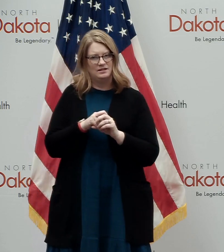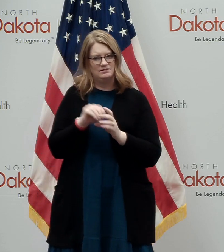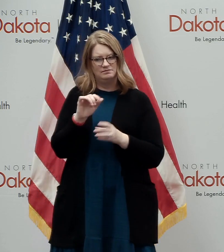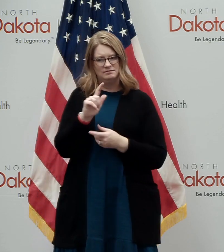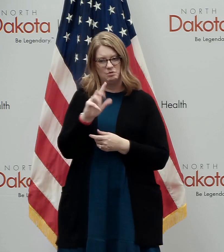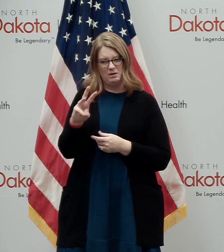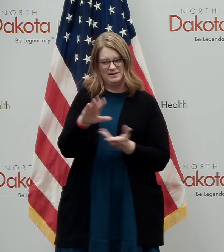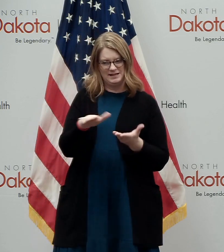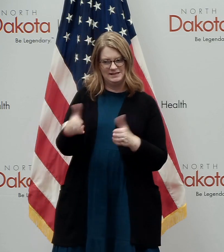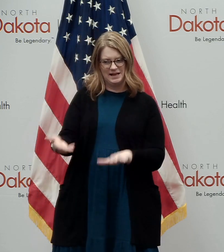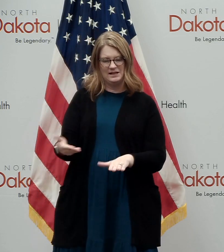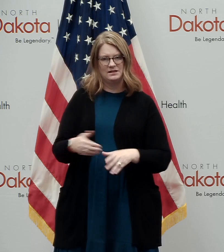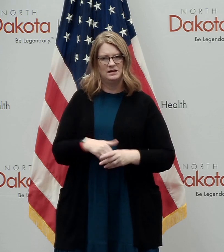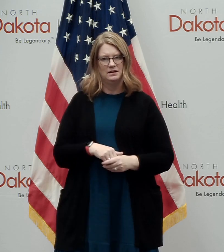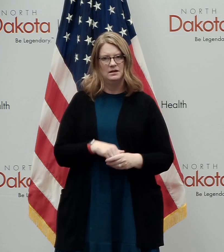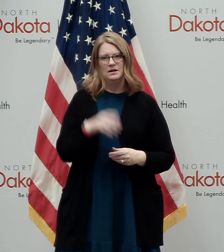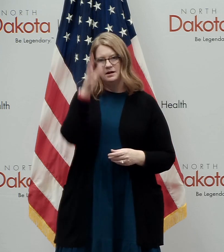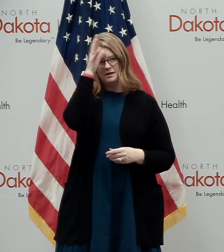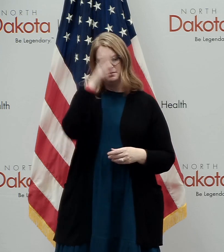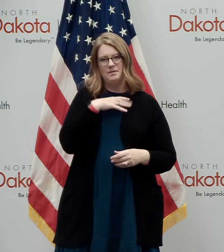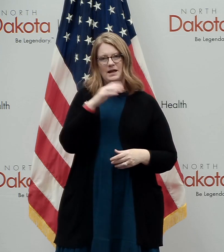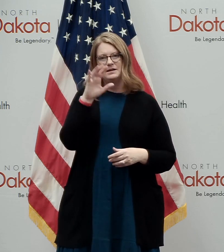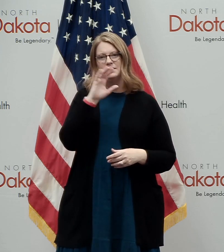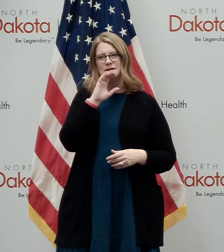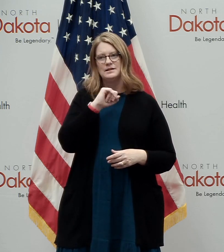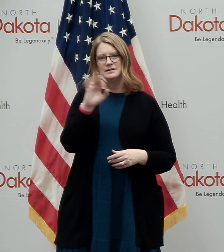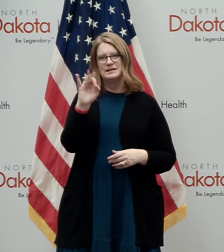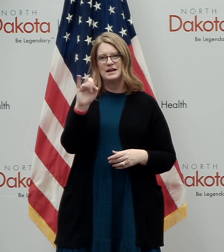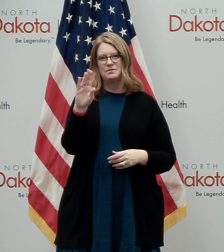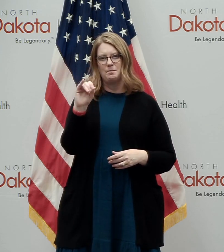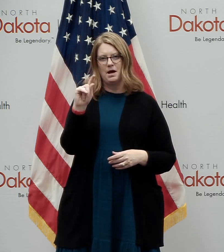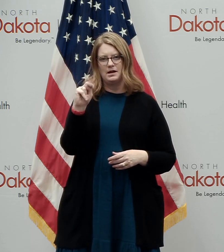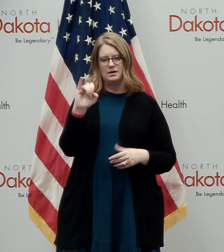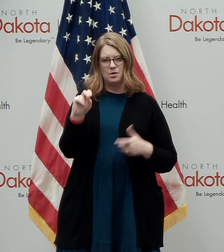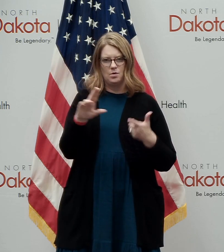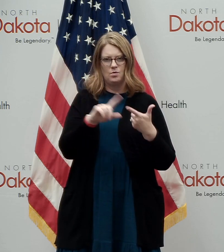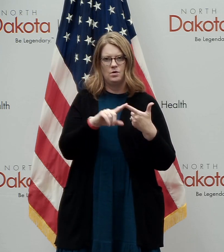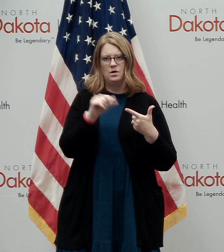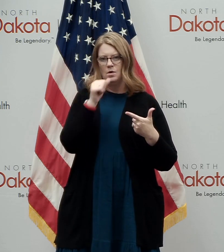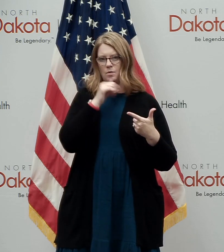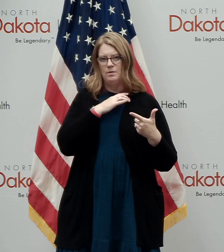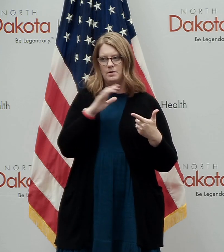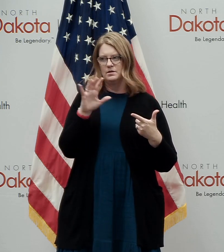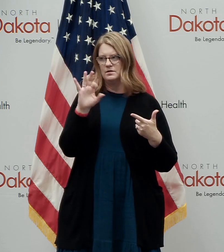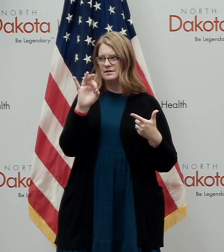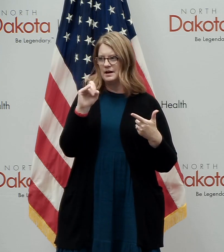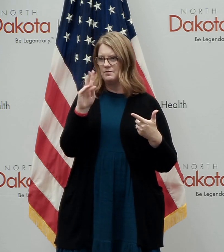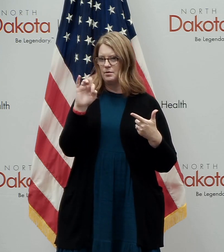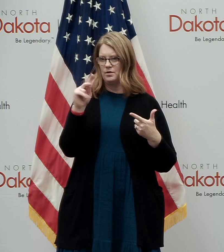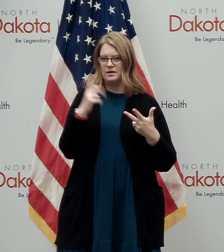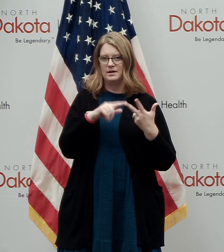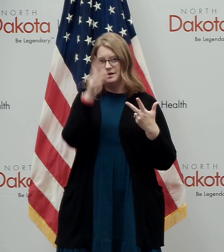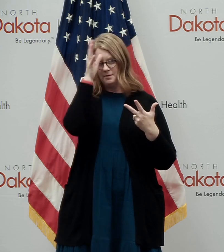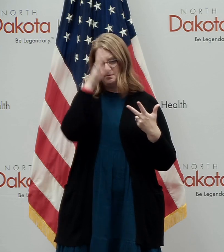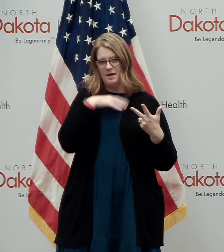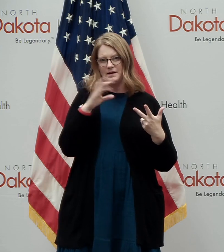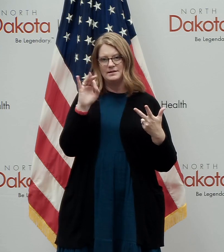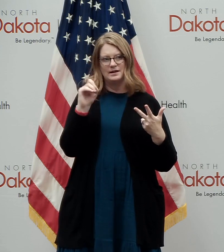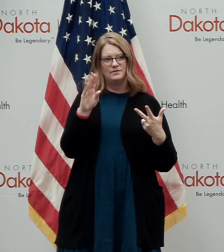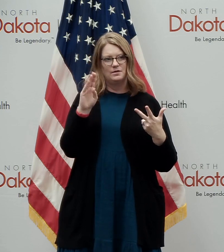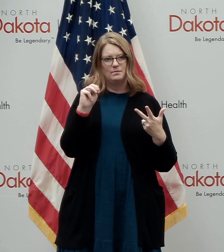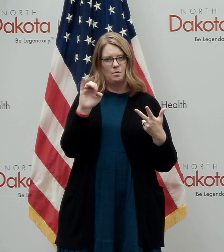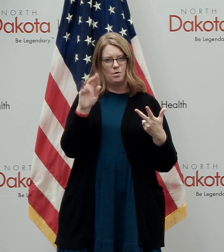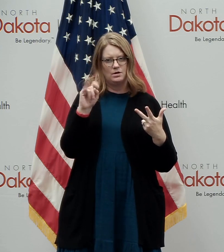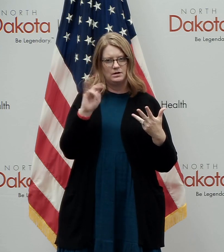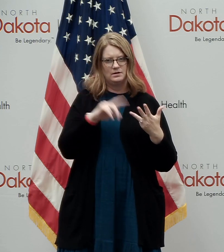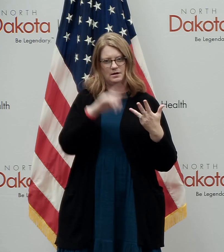a man in his 90s from Bottineau County, a woman in her 80s from Burley, a woman in her 90s from Burley, a man in his 90s from Morton, a woman in her 80s